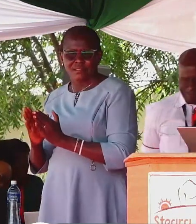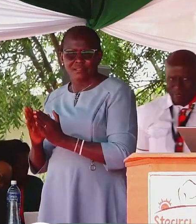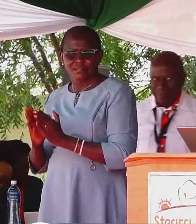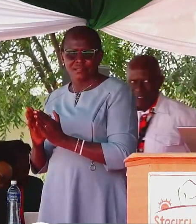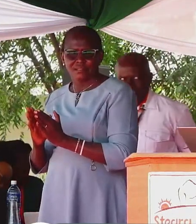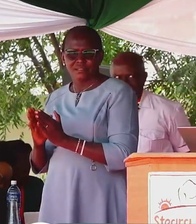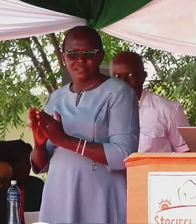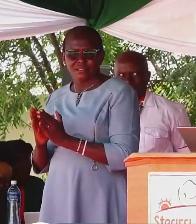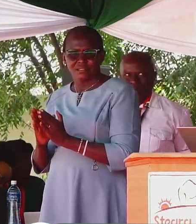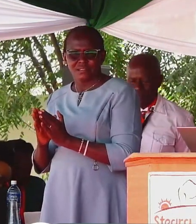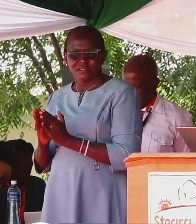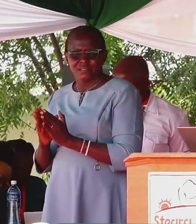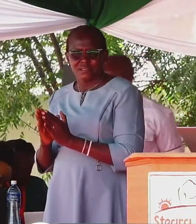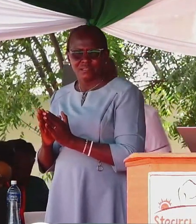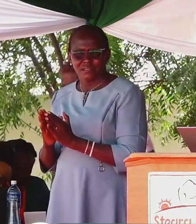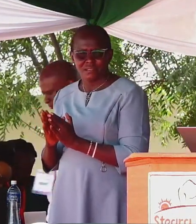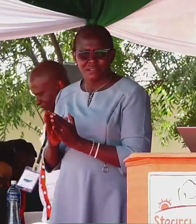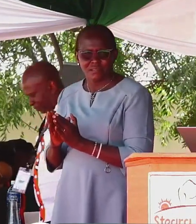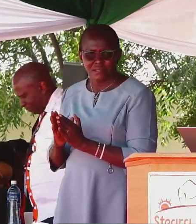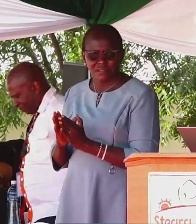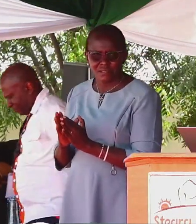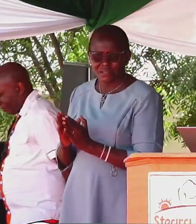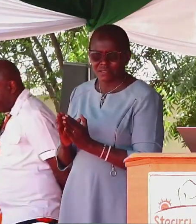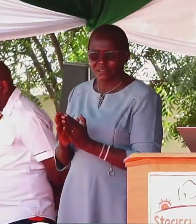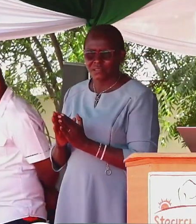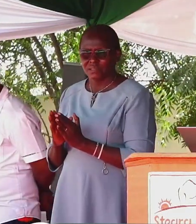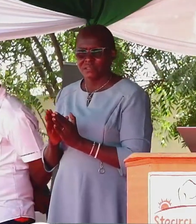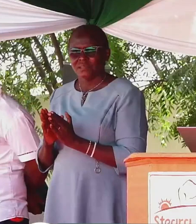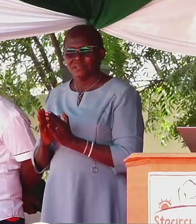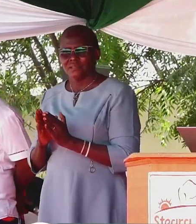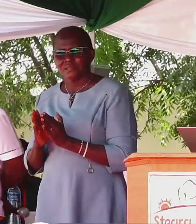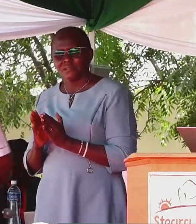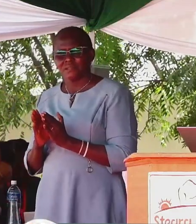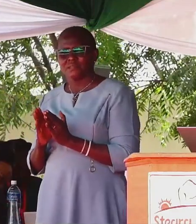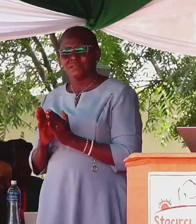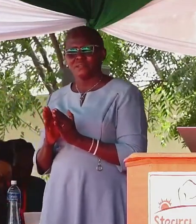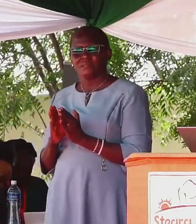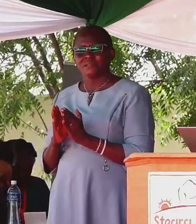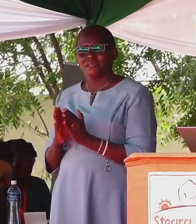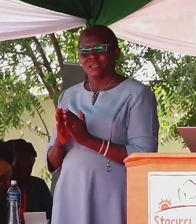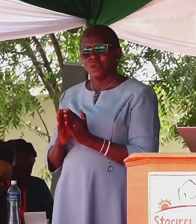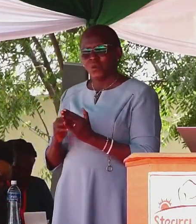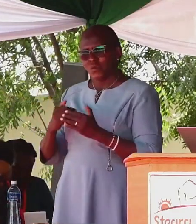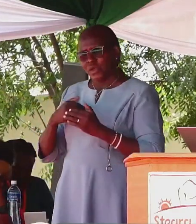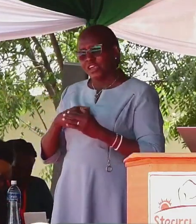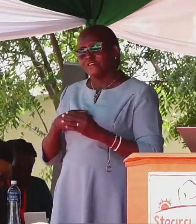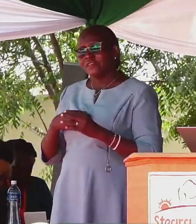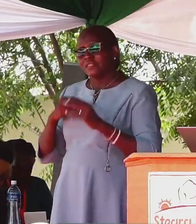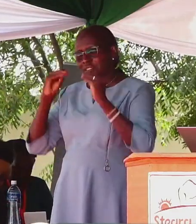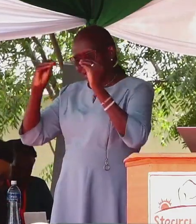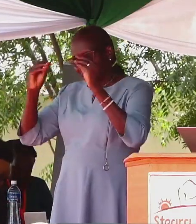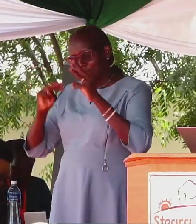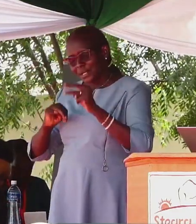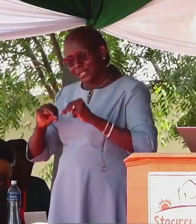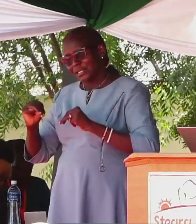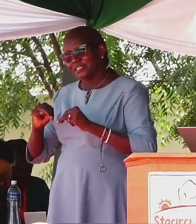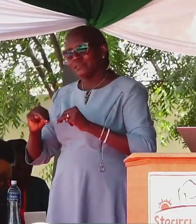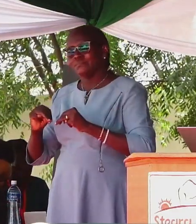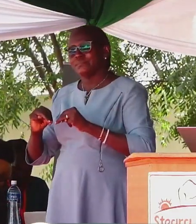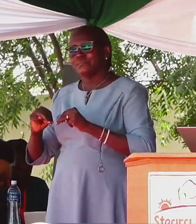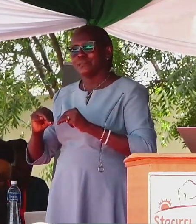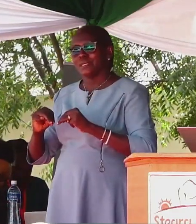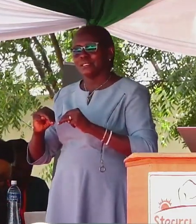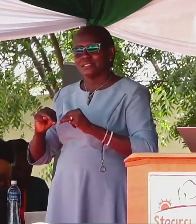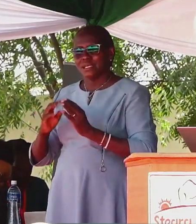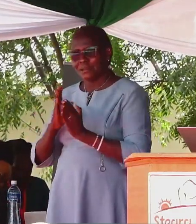sorry. Oh, I've been told 1 minute and got confused. So well, we have a teacher management framework, and this